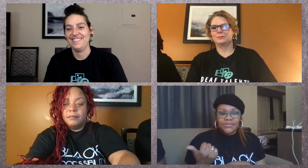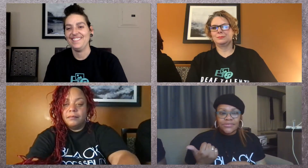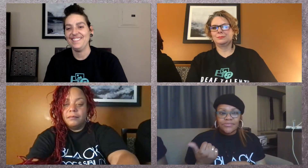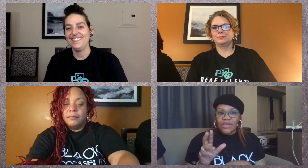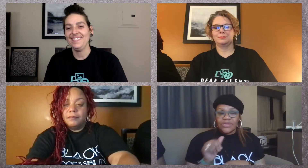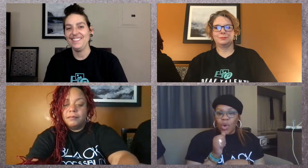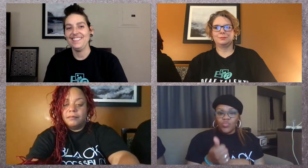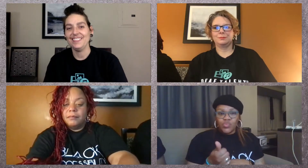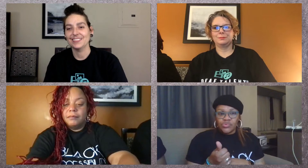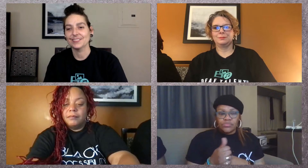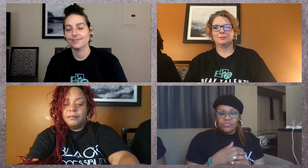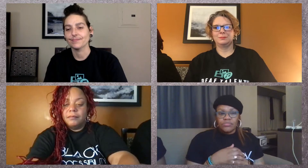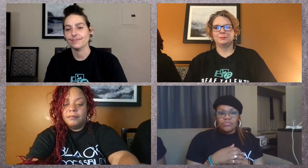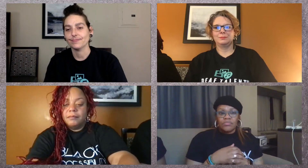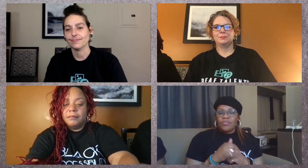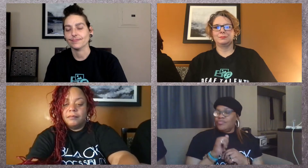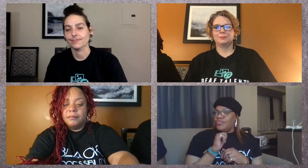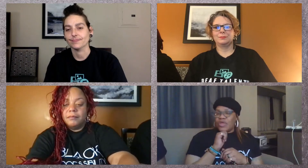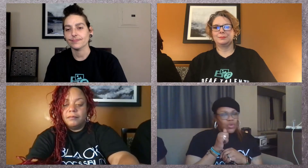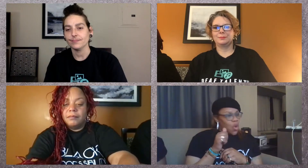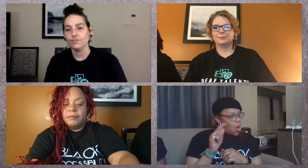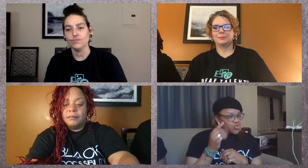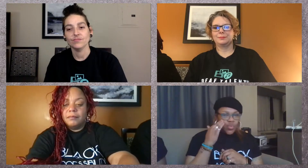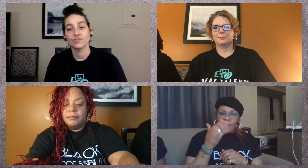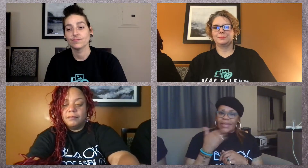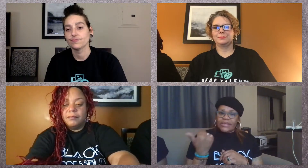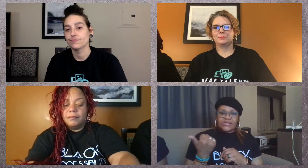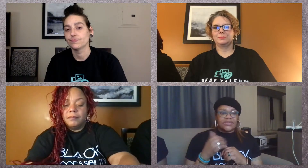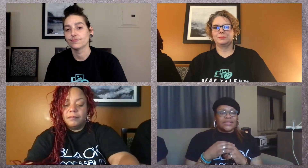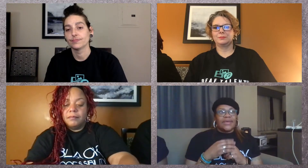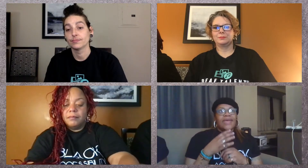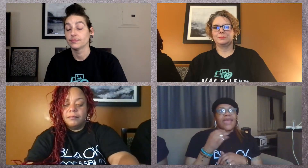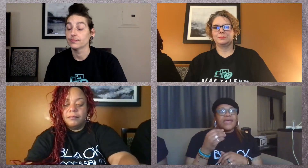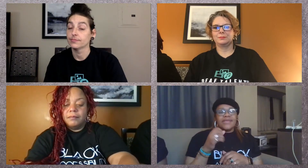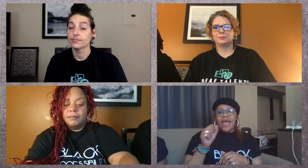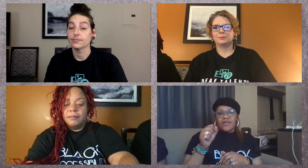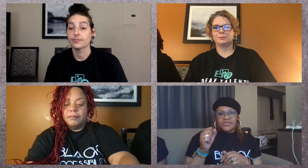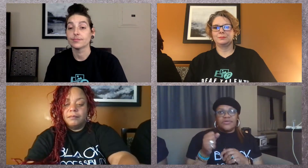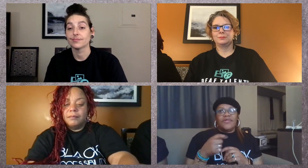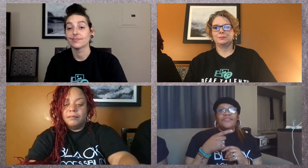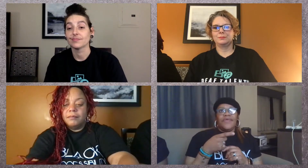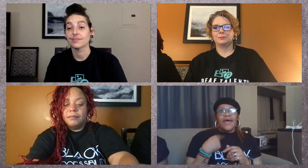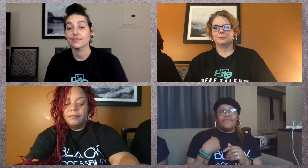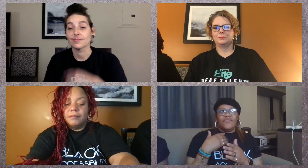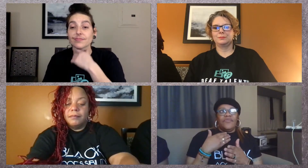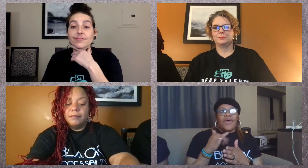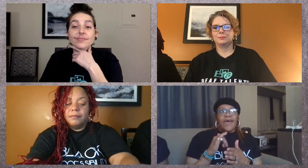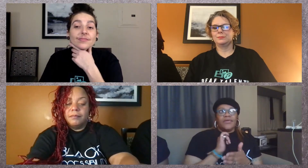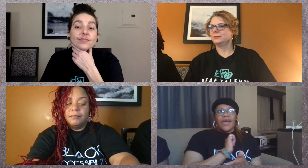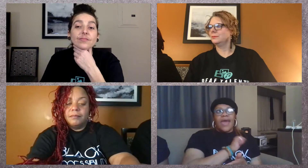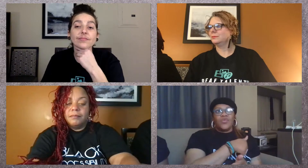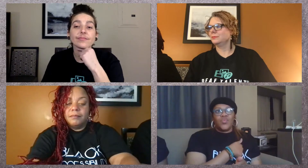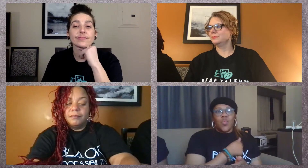that know best, but they don't. They don't know best.